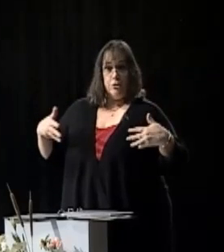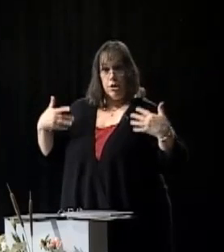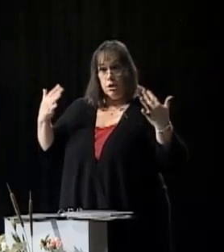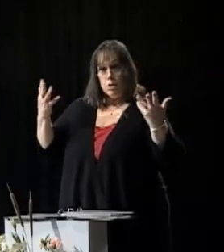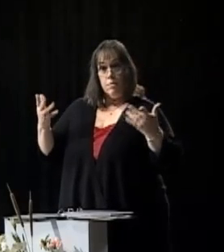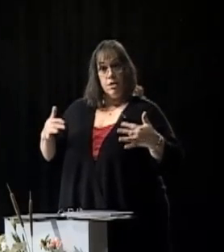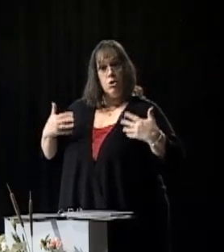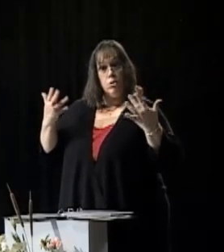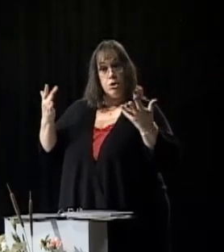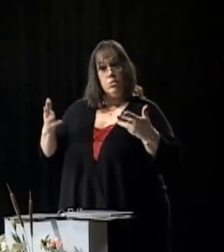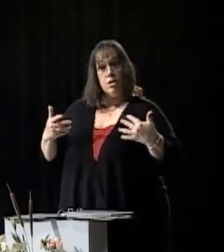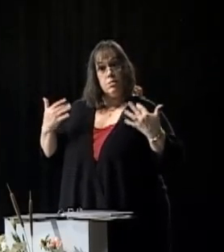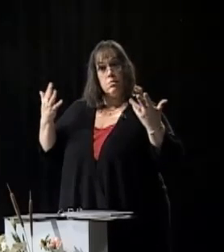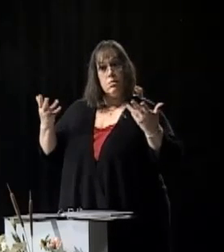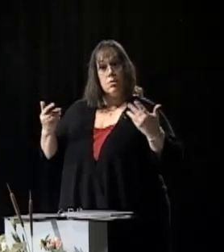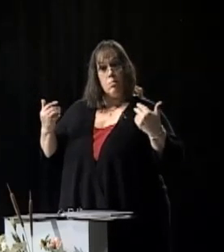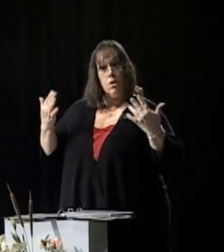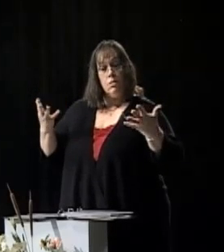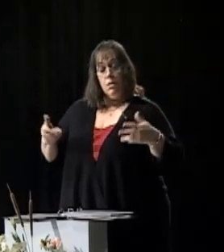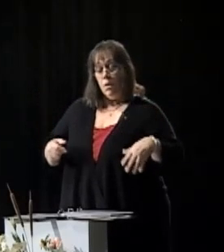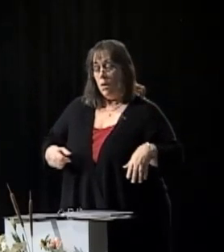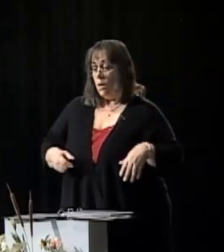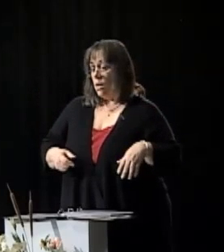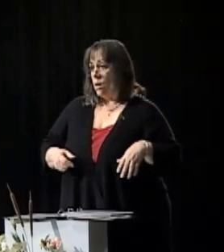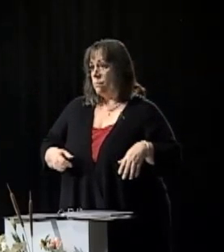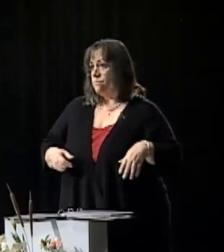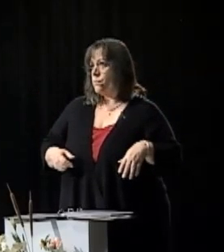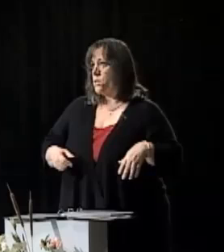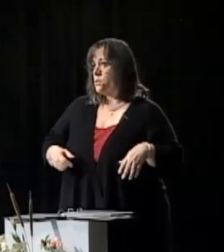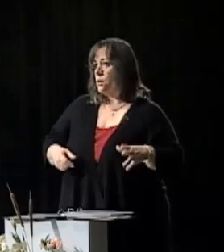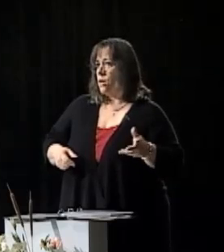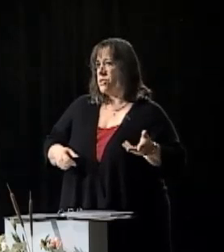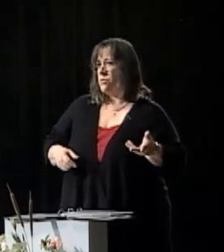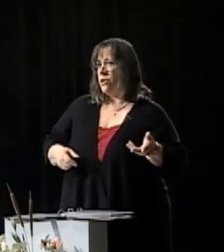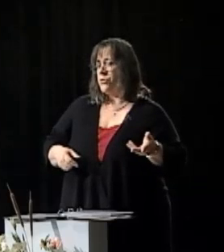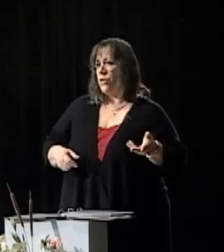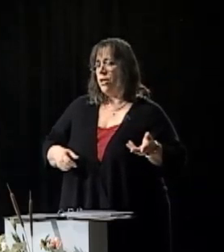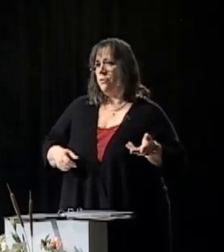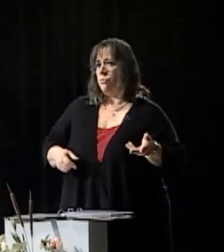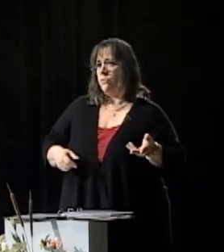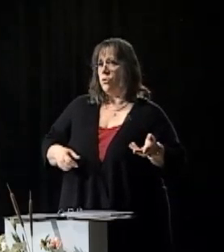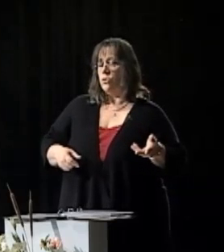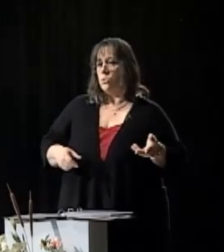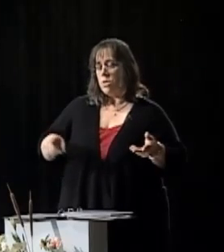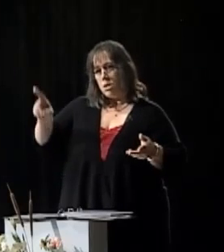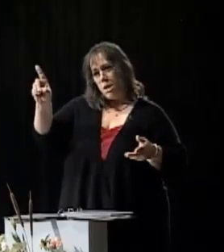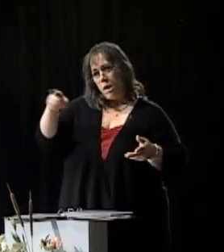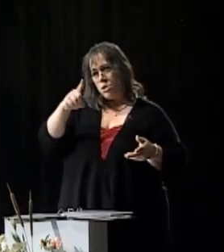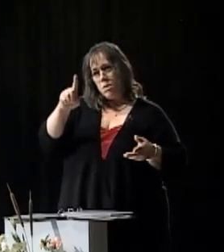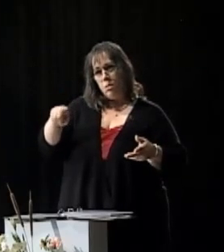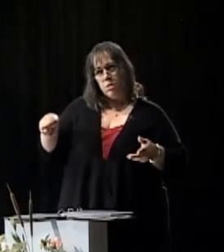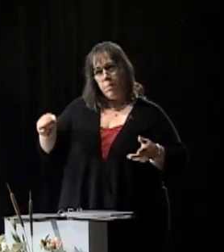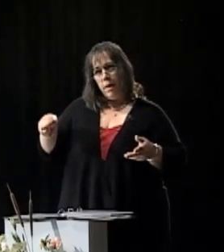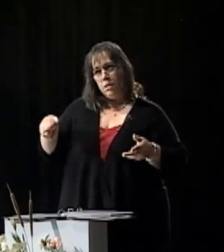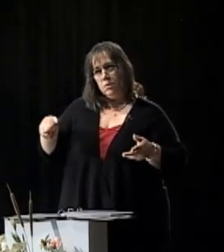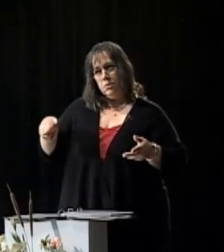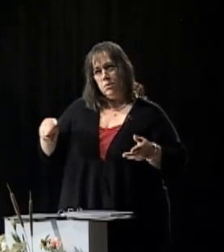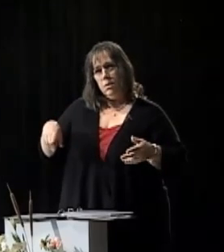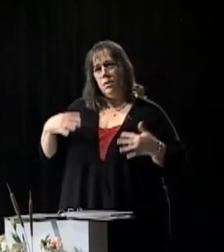or something, you would do this to someone. Also, an alternative we've used is an X on someone's back, if they're